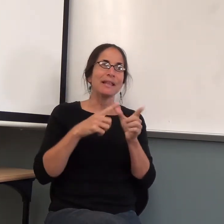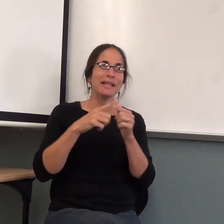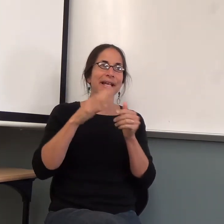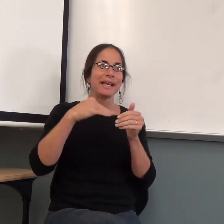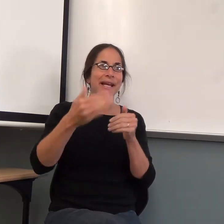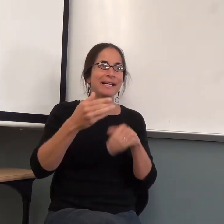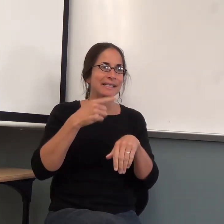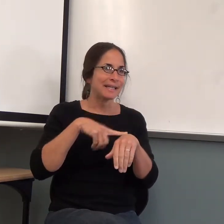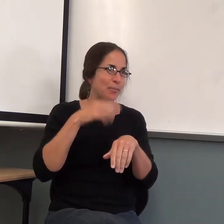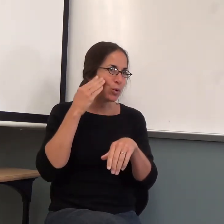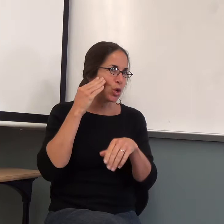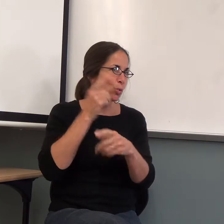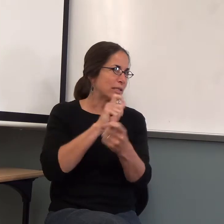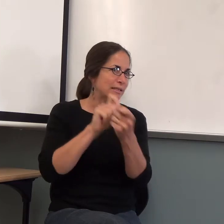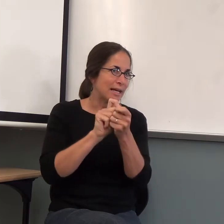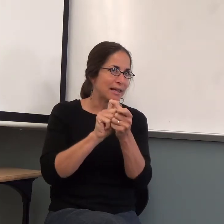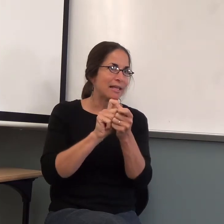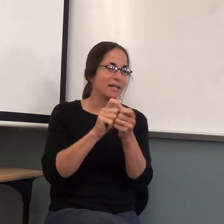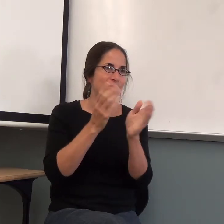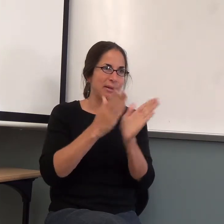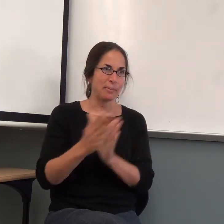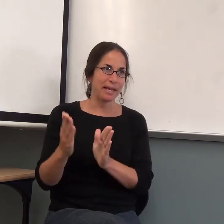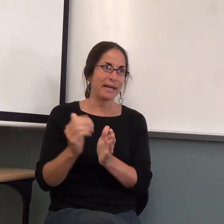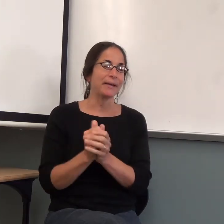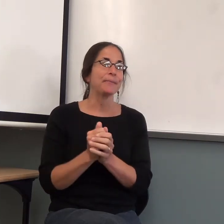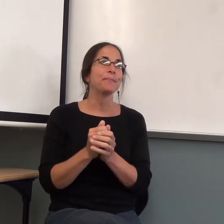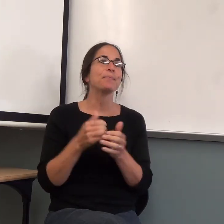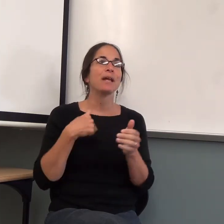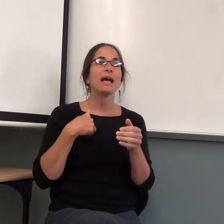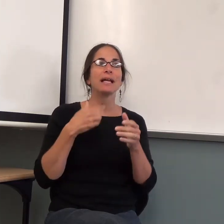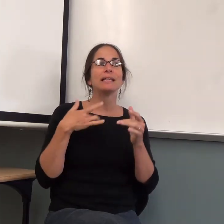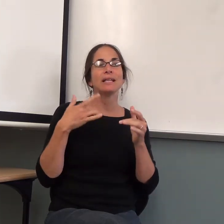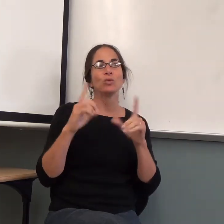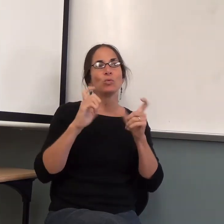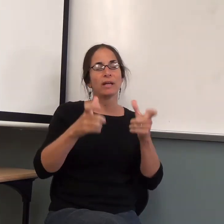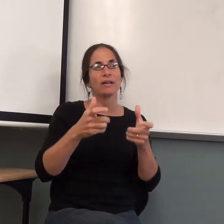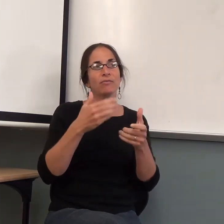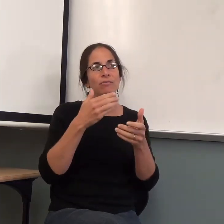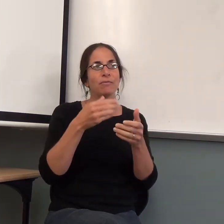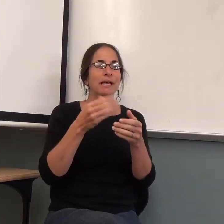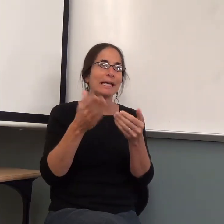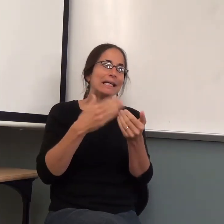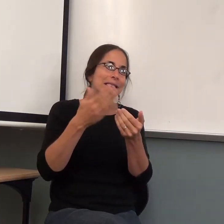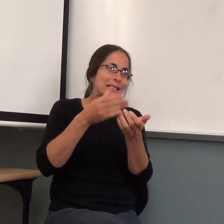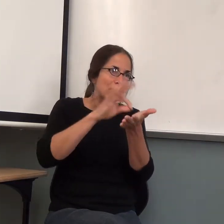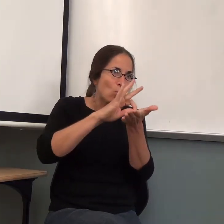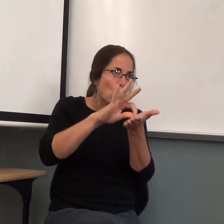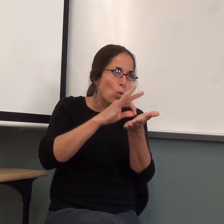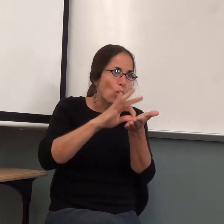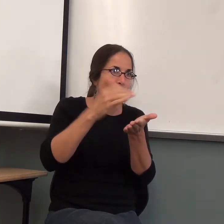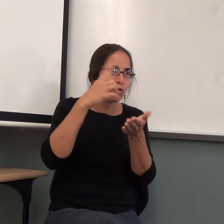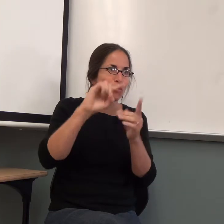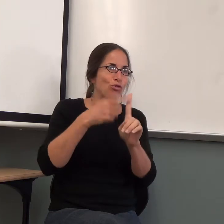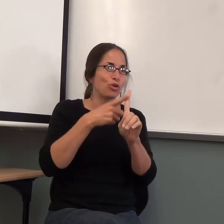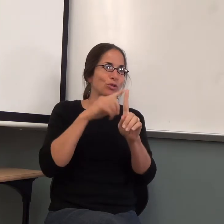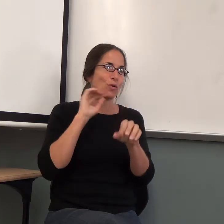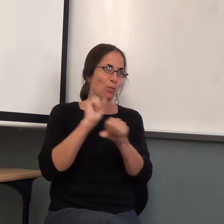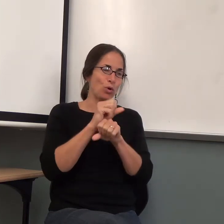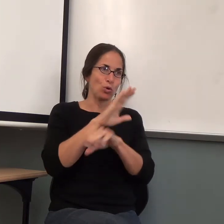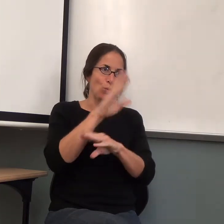Fair enough? So I grade pretty easy on the first assignment when it comes to points because I know it's the first assignment. Okay, and